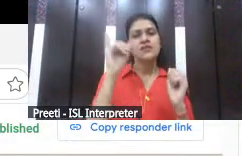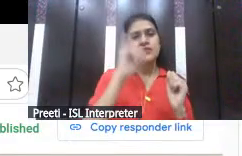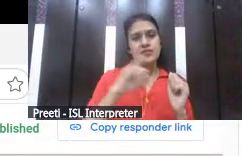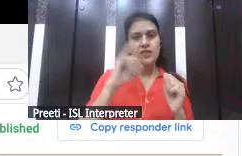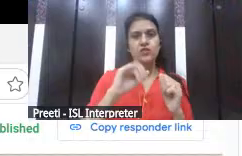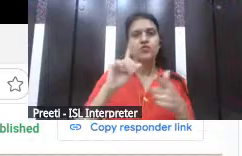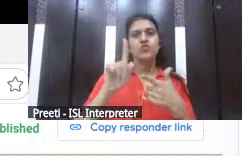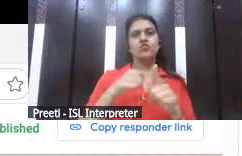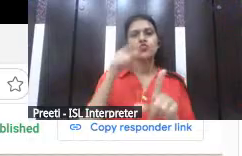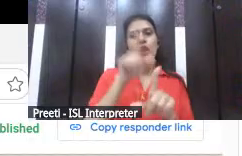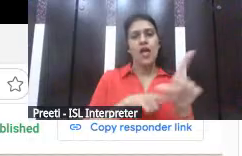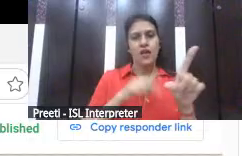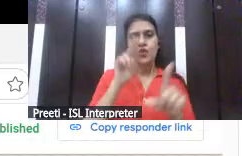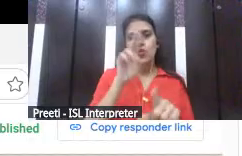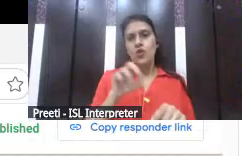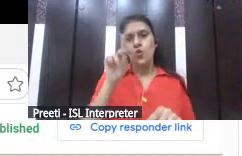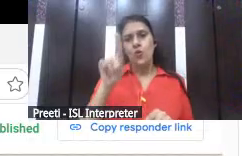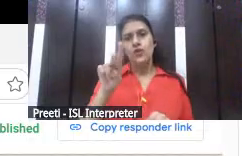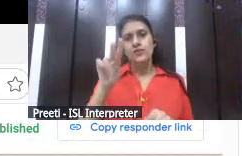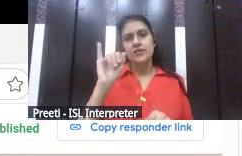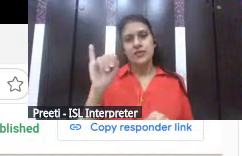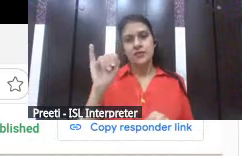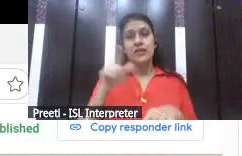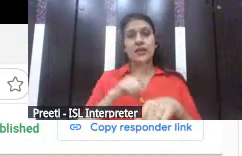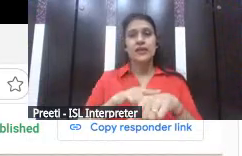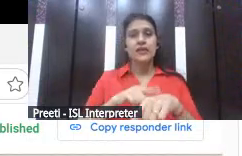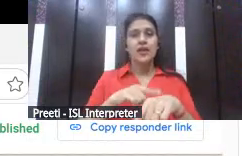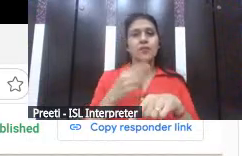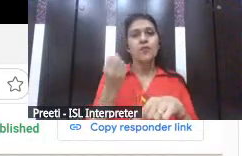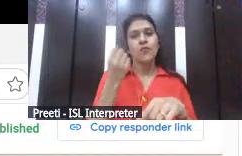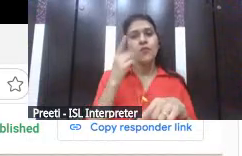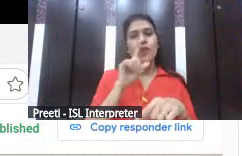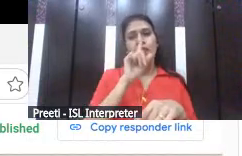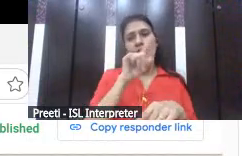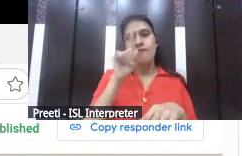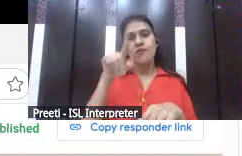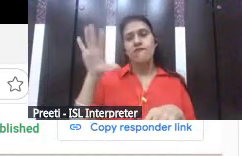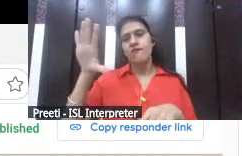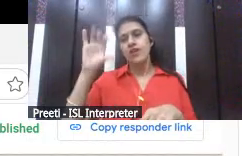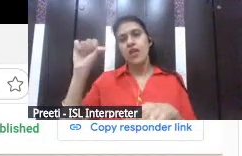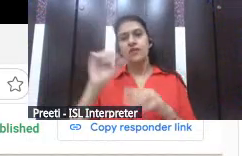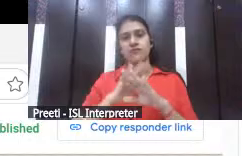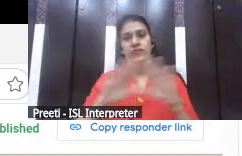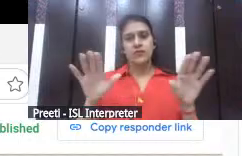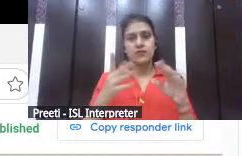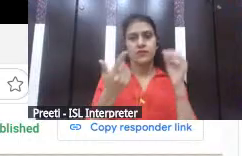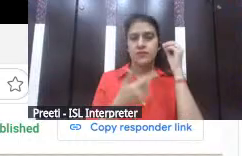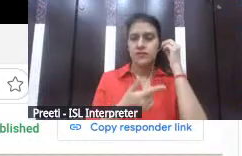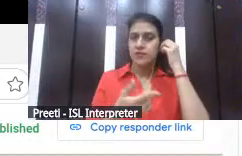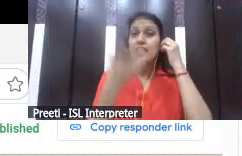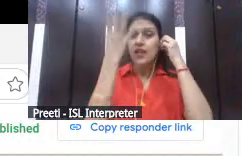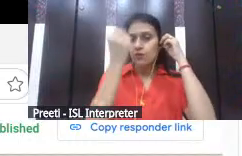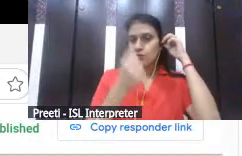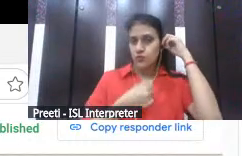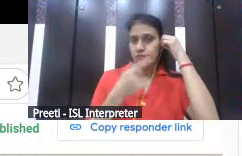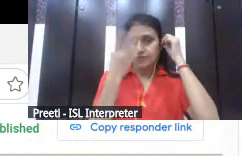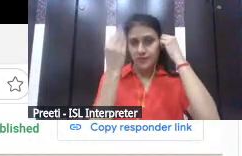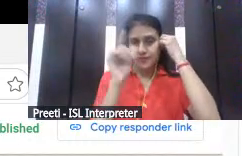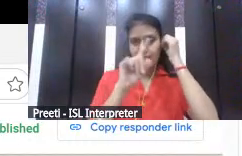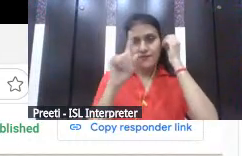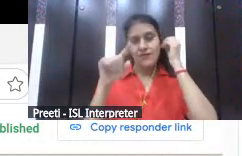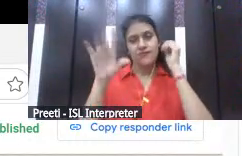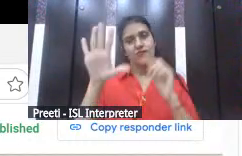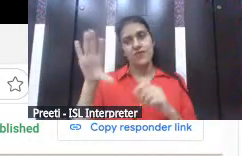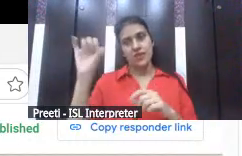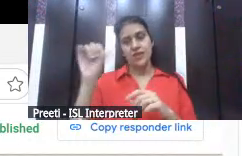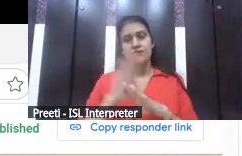p.m. People can nominate themselves, which is directly fill your application, or you can also nominate somebody that you